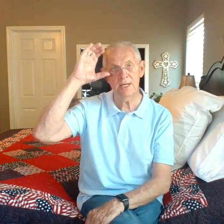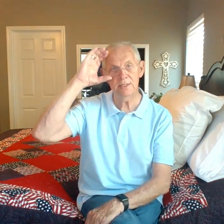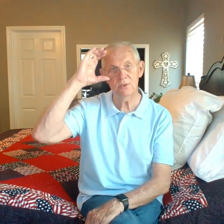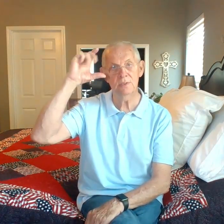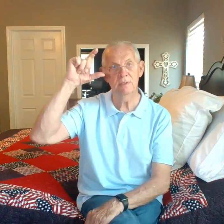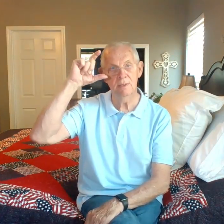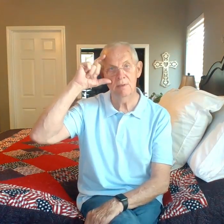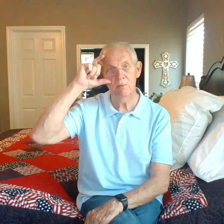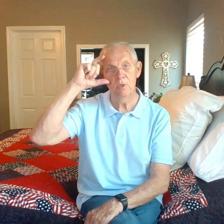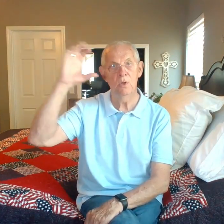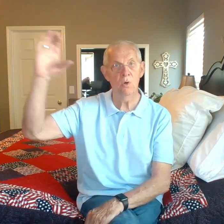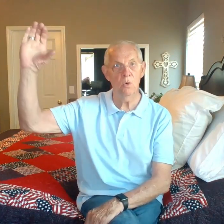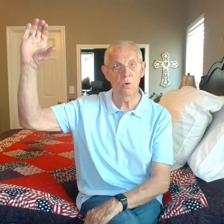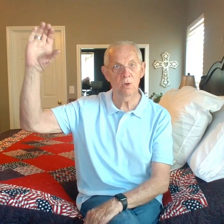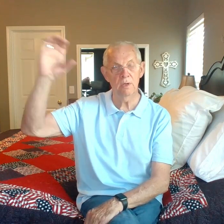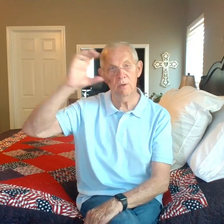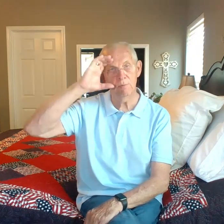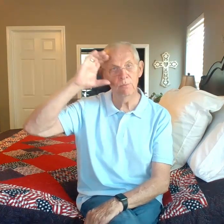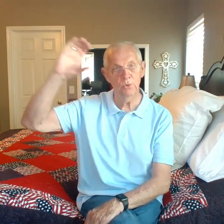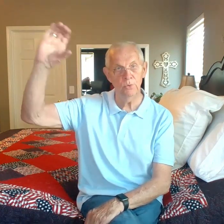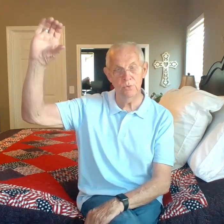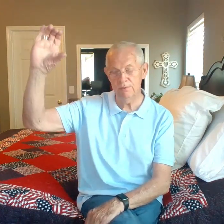signs or moon.